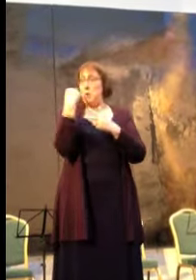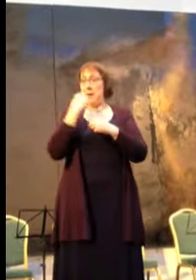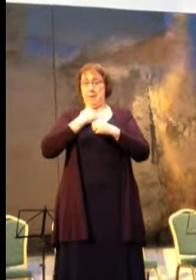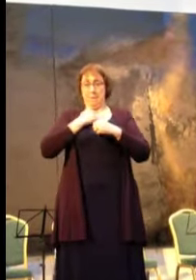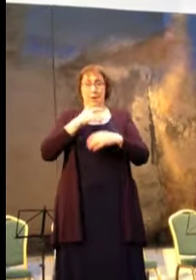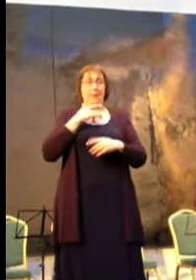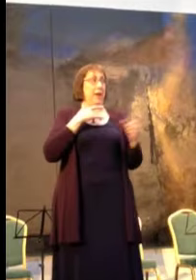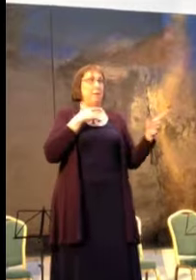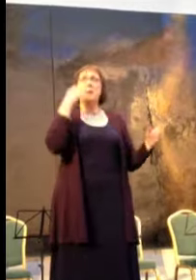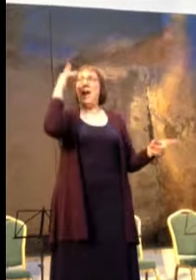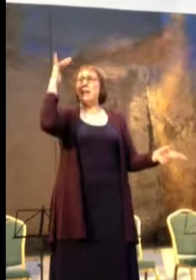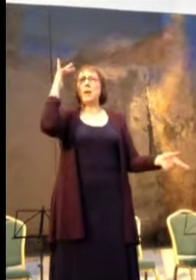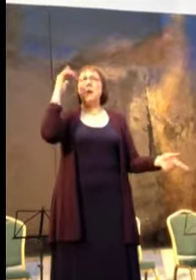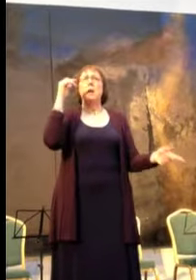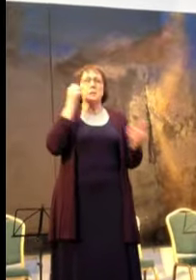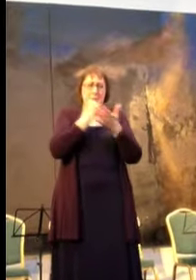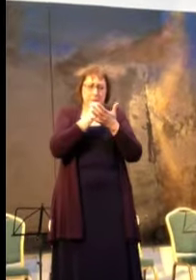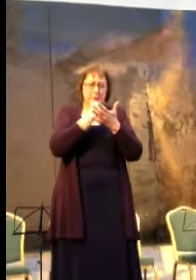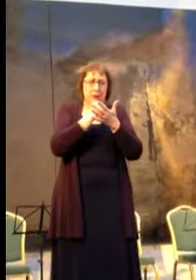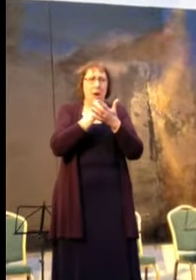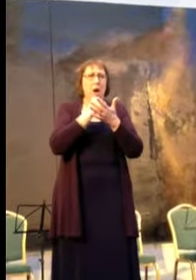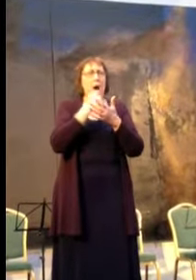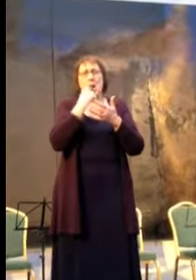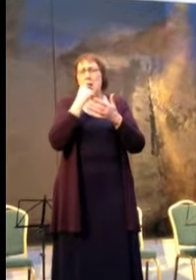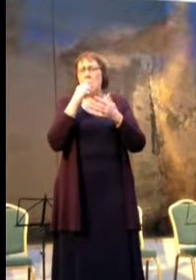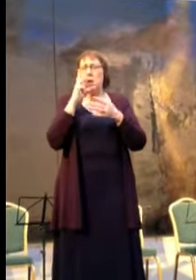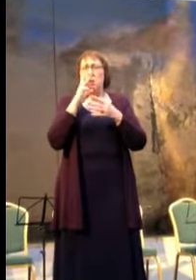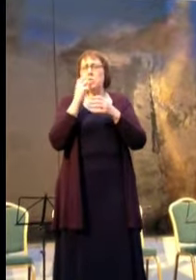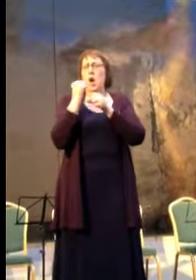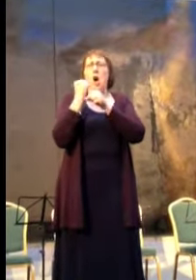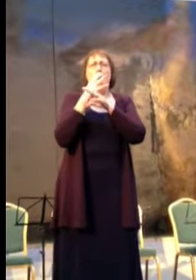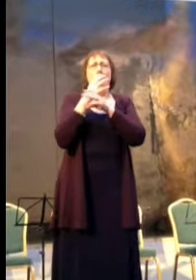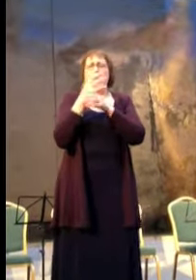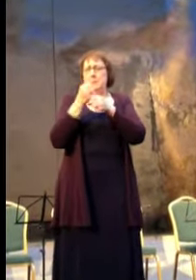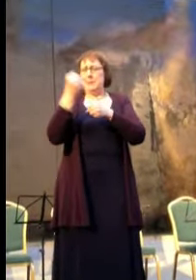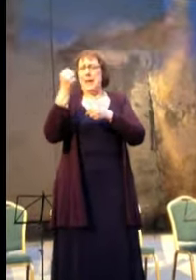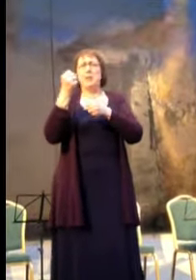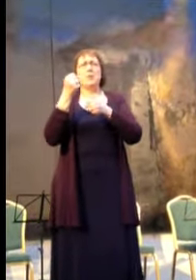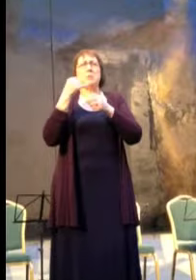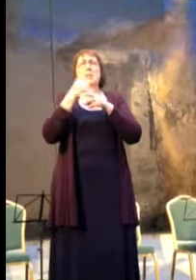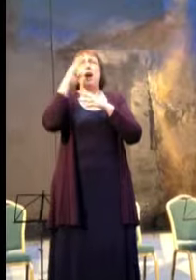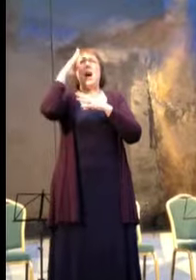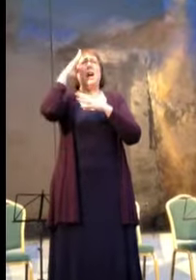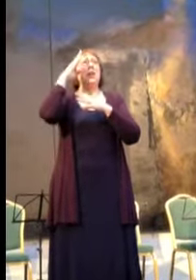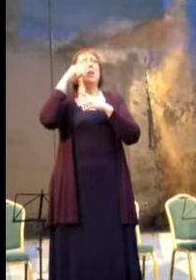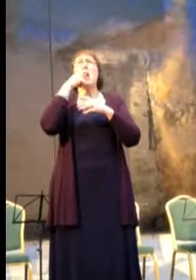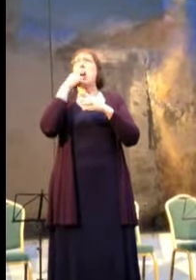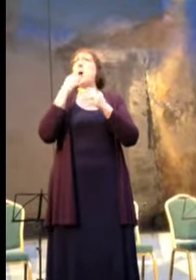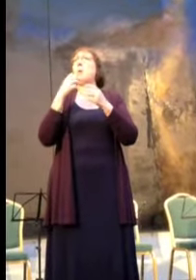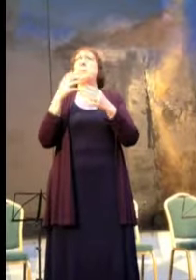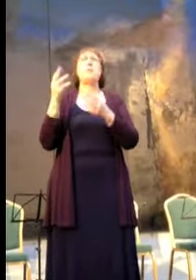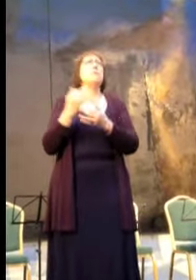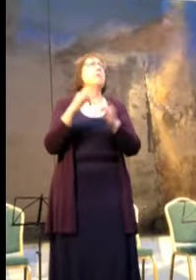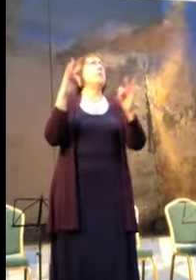as an academic, would that all scholarship in Ireland had in fact been emancipatory, or all scholarship in Europe